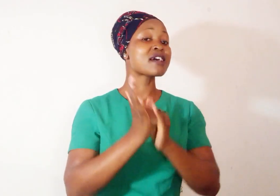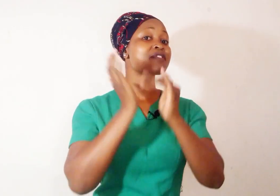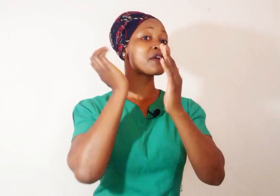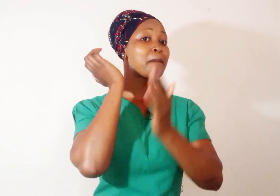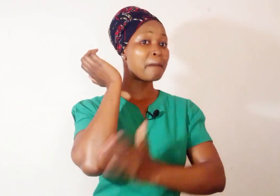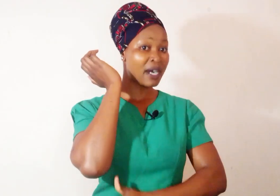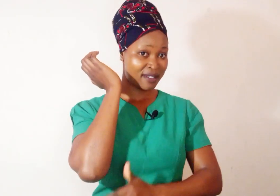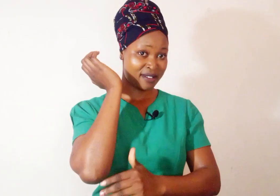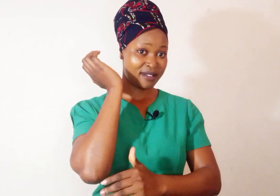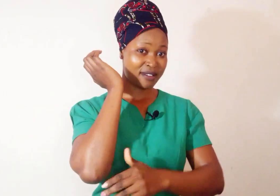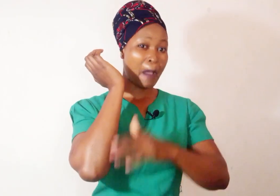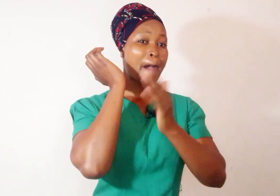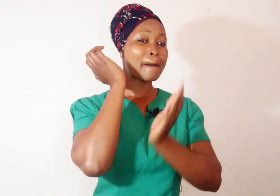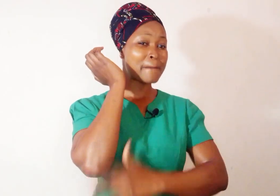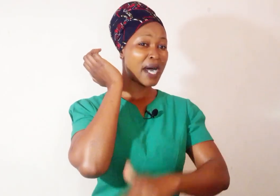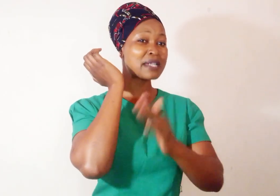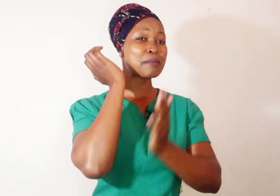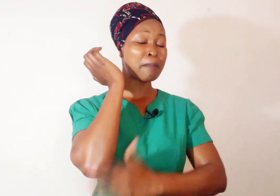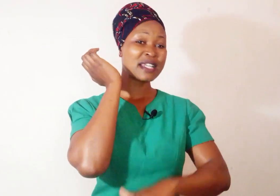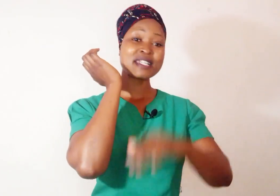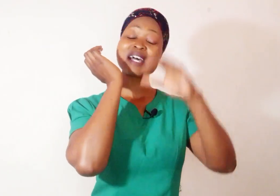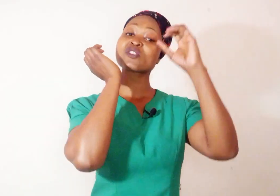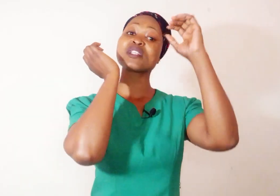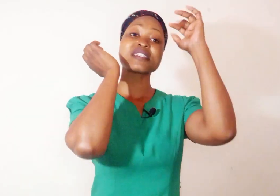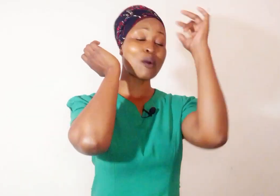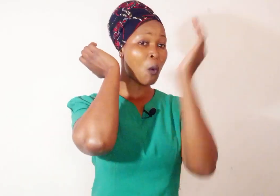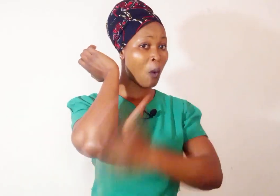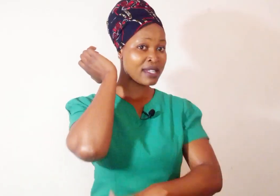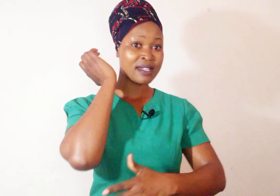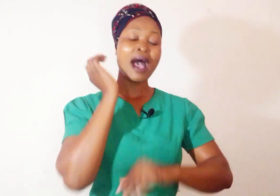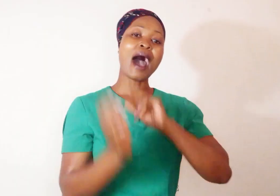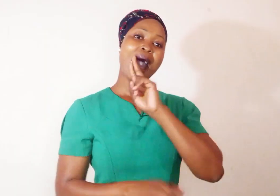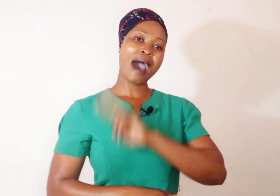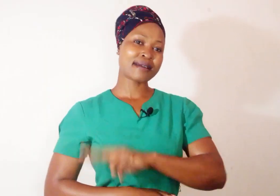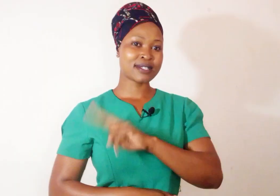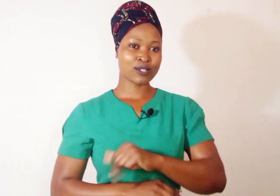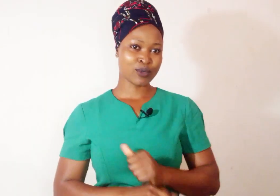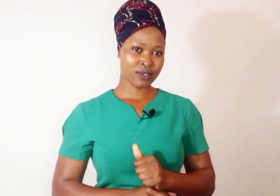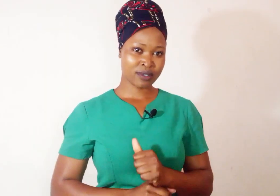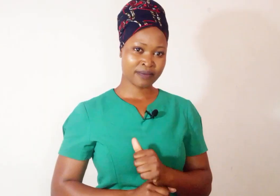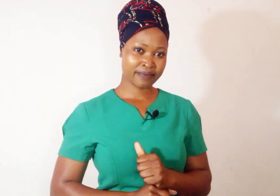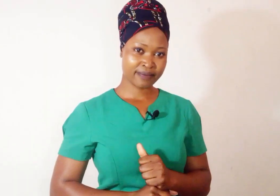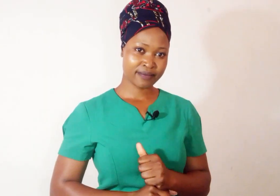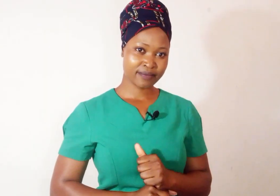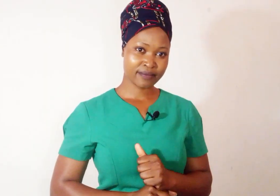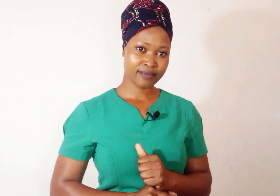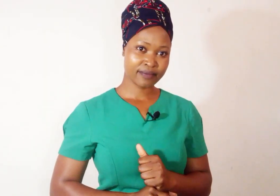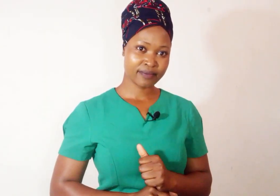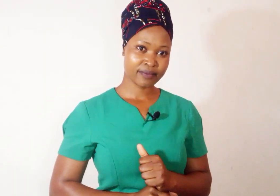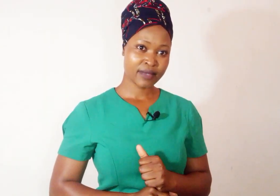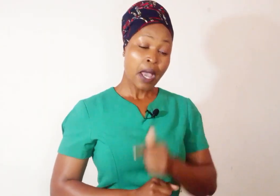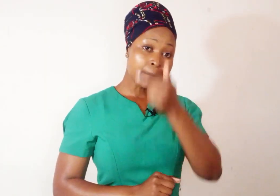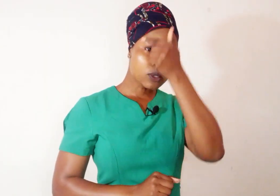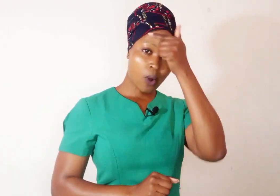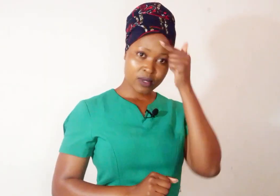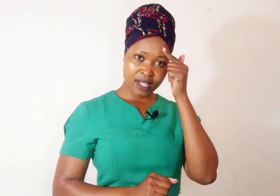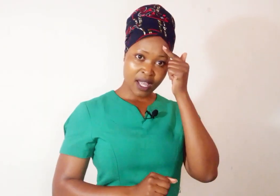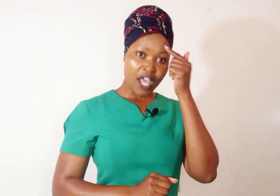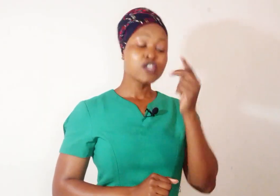very bad, it's actually the worst attitude. because